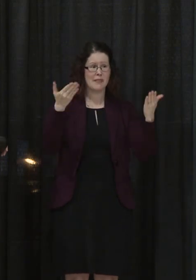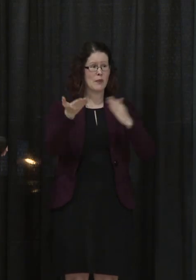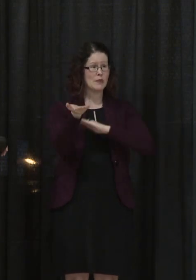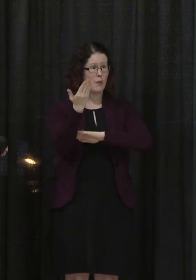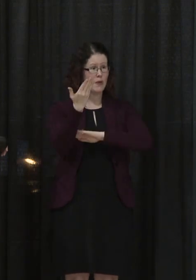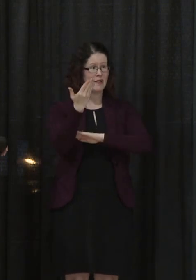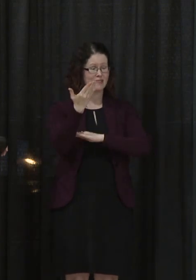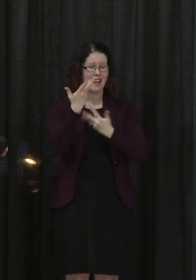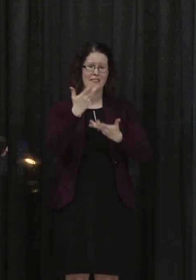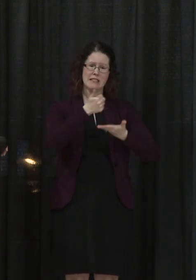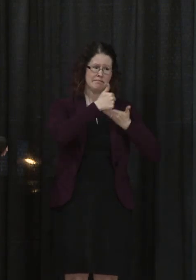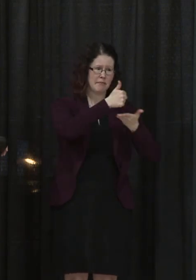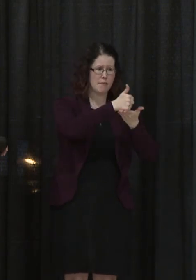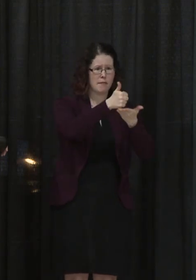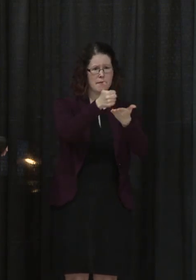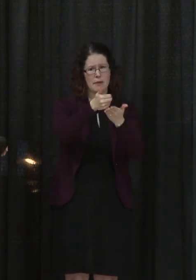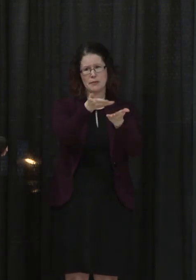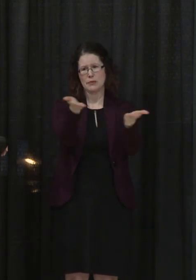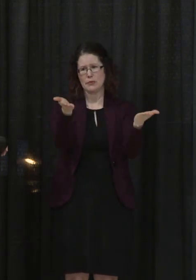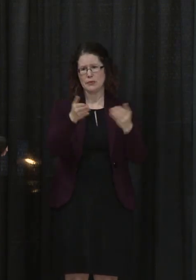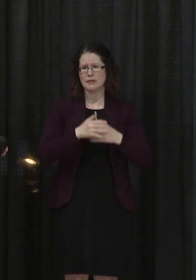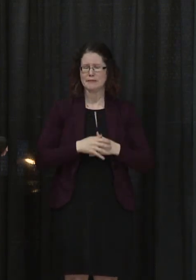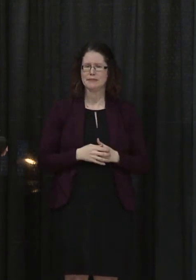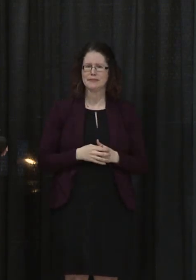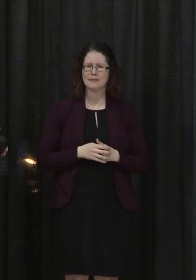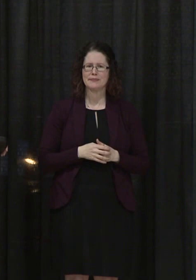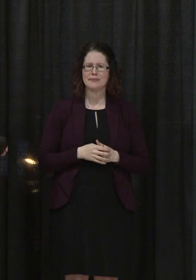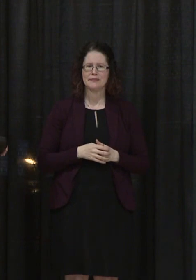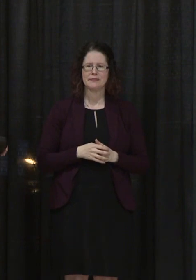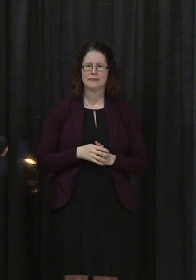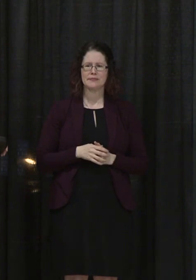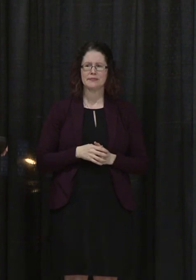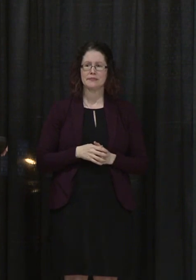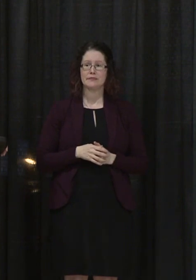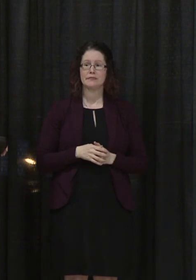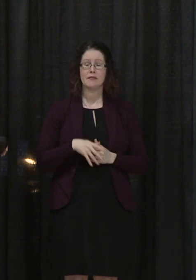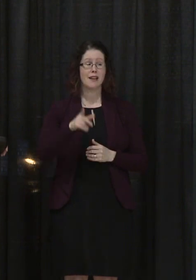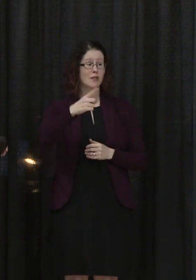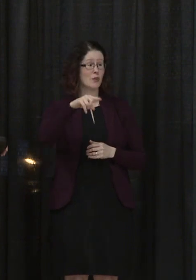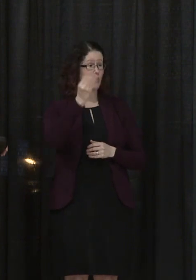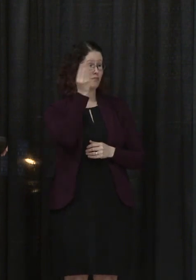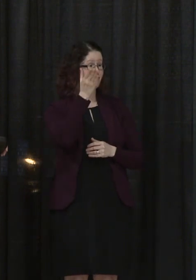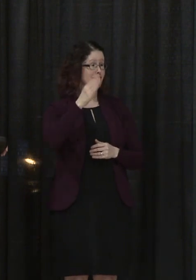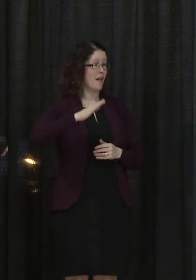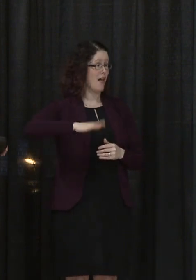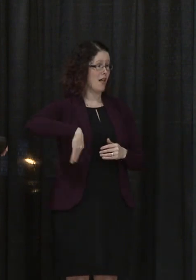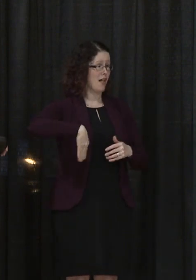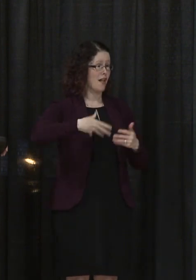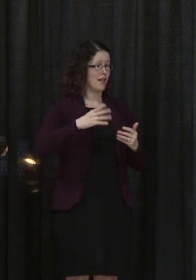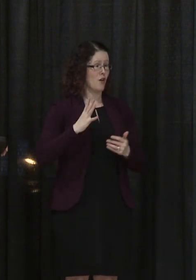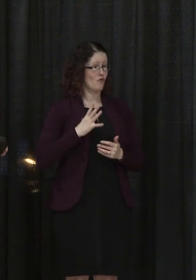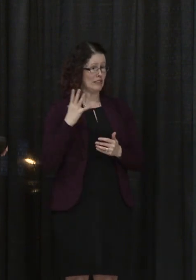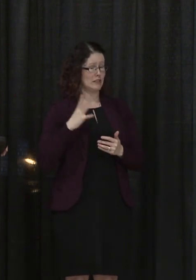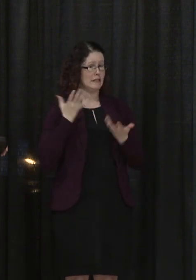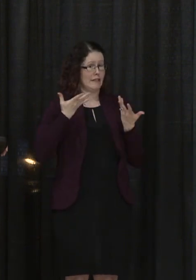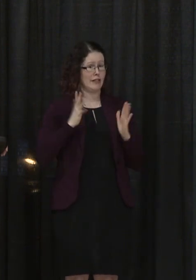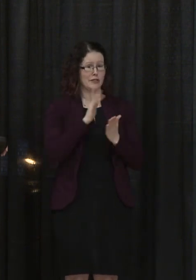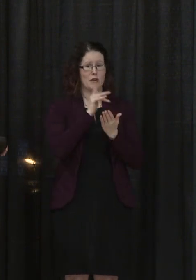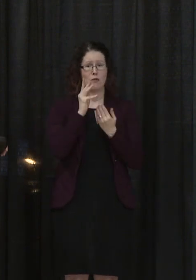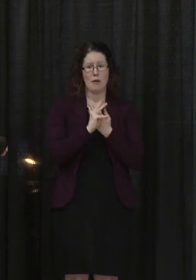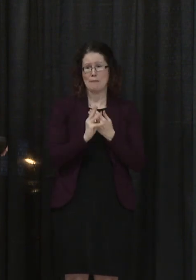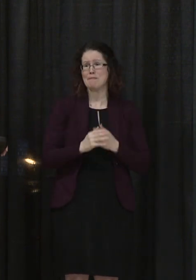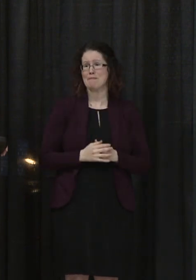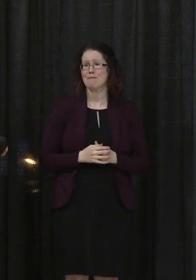your time here at the Kingstec campus. So unbeknownst to our graduates, you haven't officially completed your program yet because you have